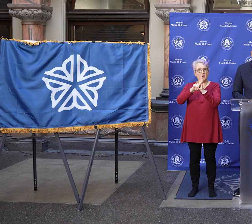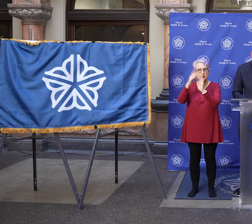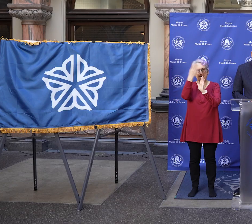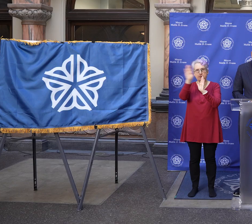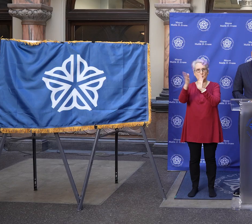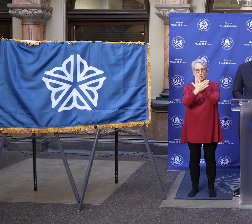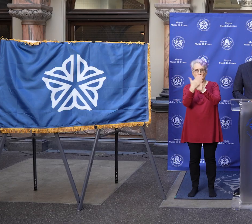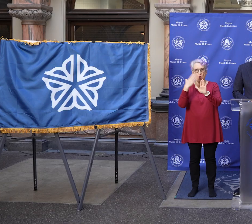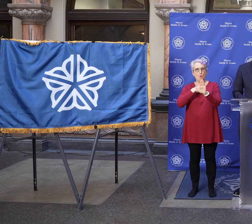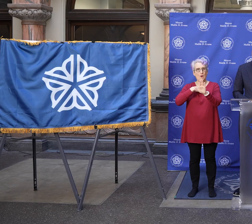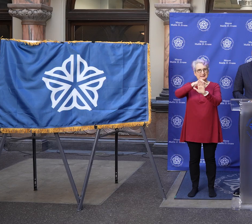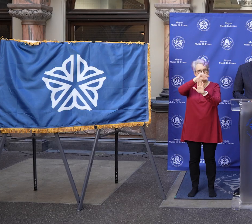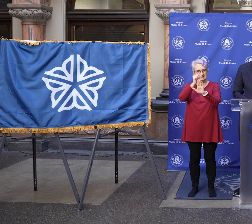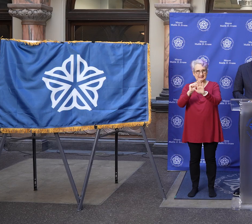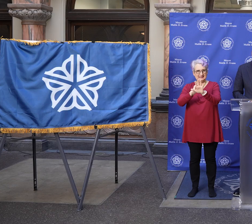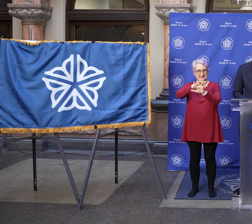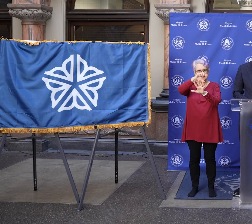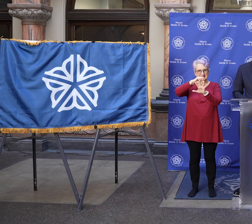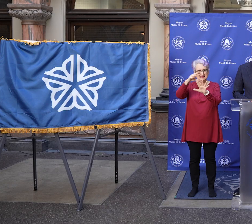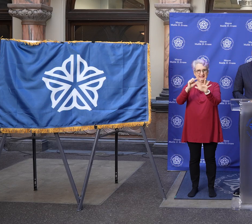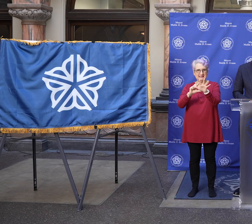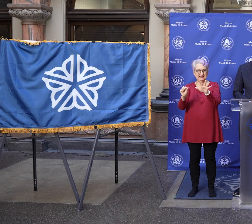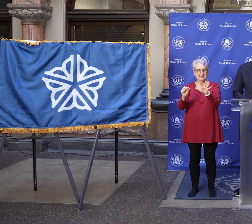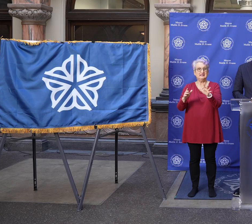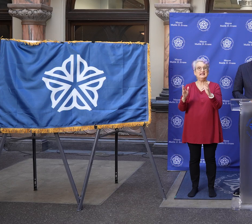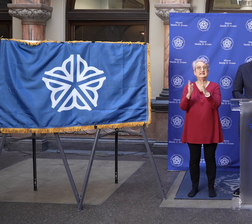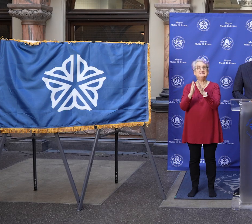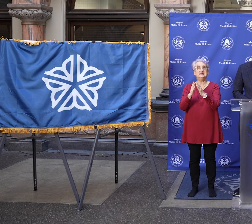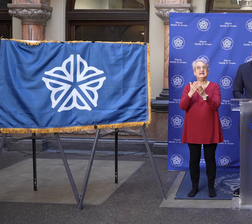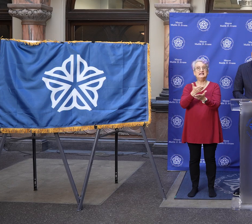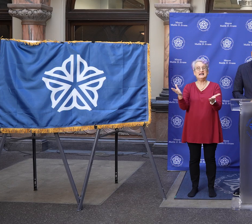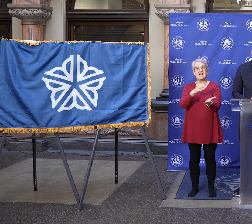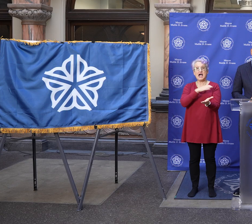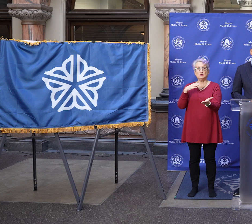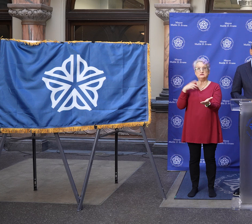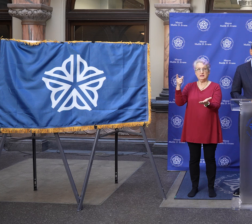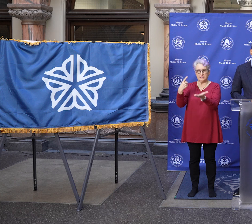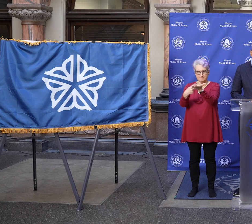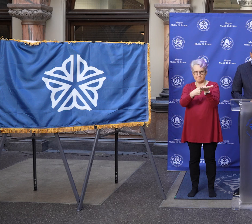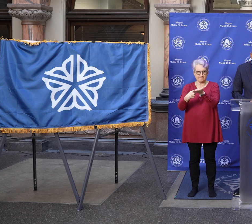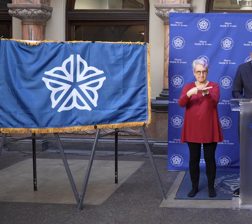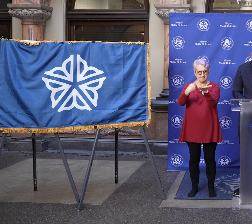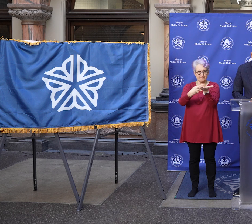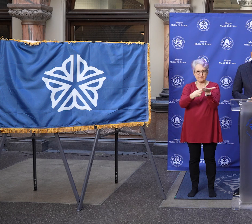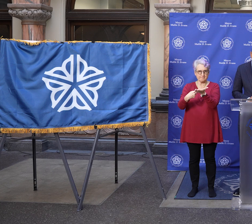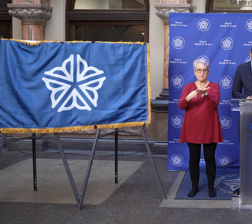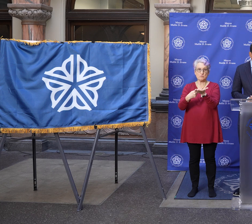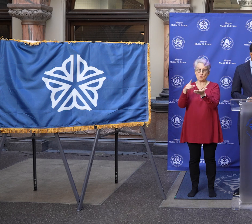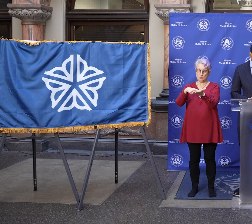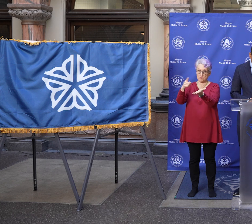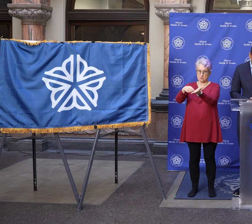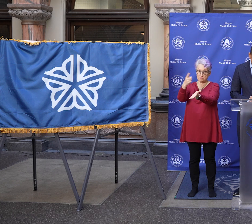City Council meeting, and once approved, it will be a fitting kickoff to a series of celebratory moments throughout 2026.